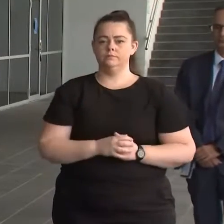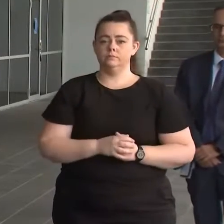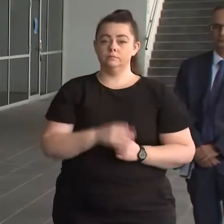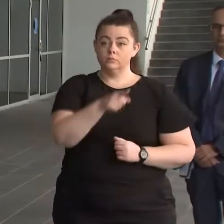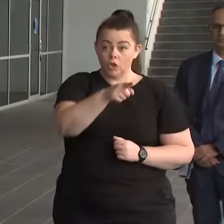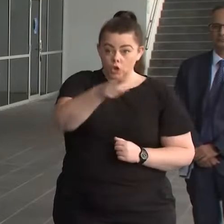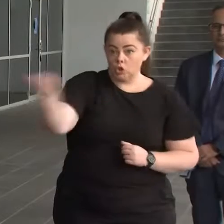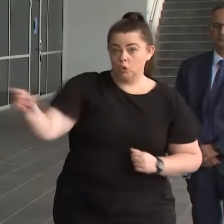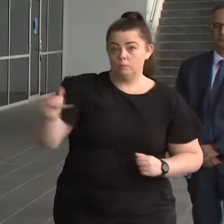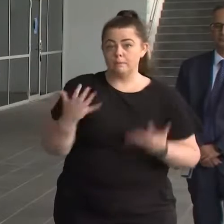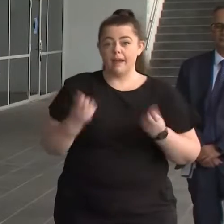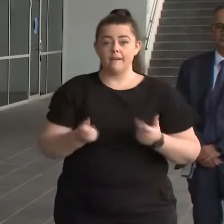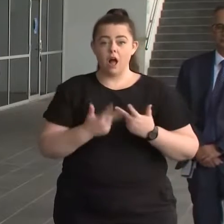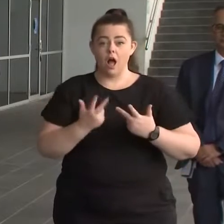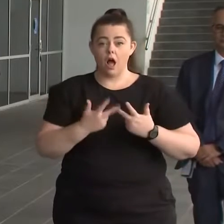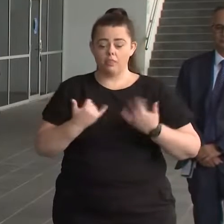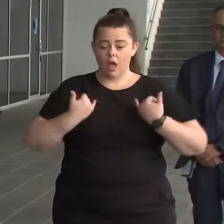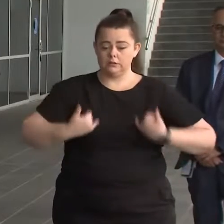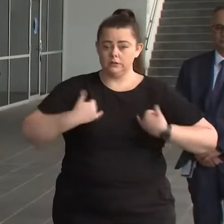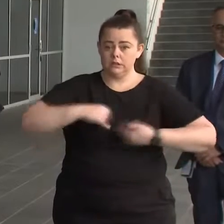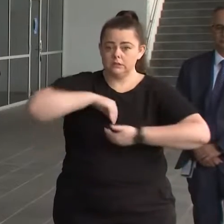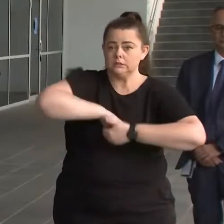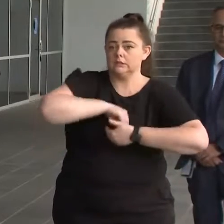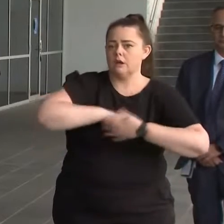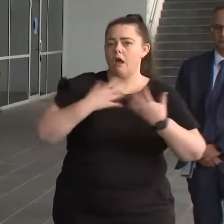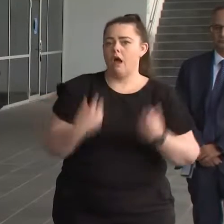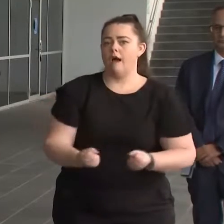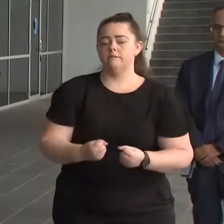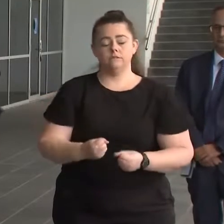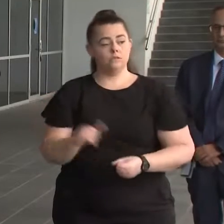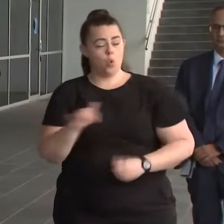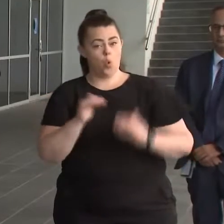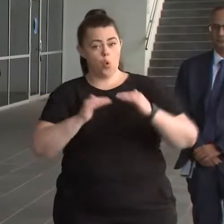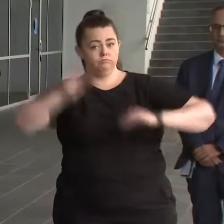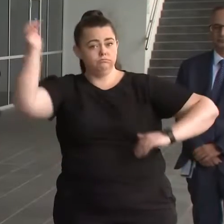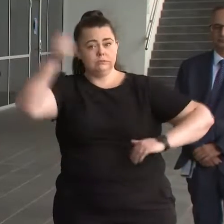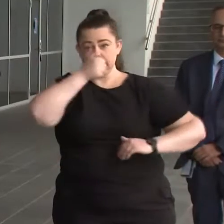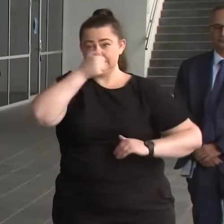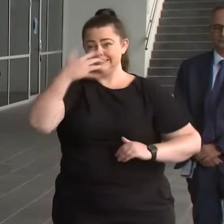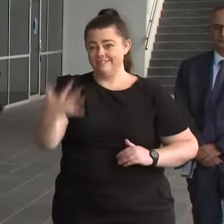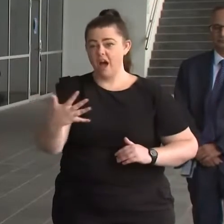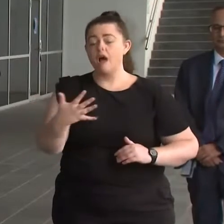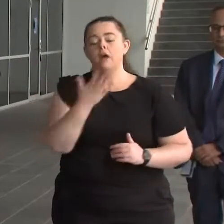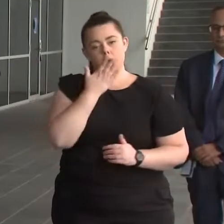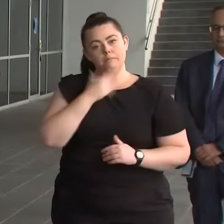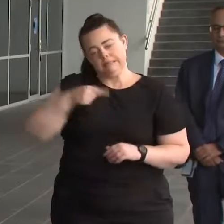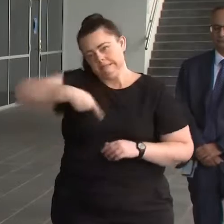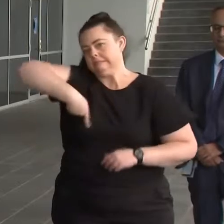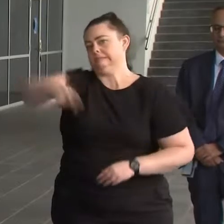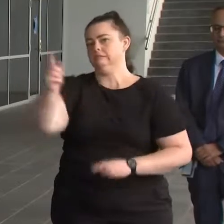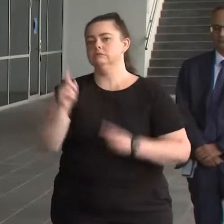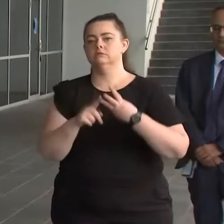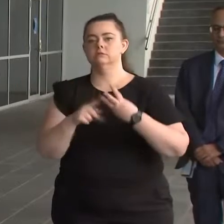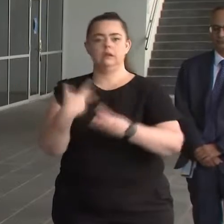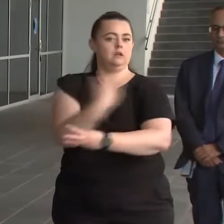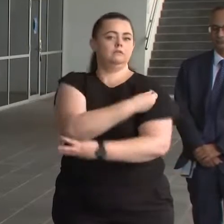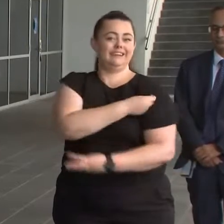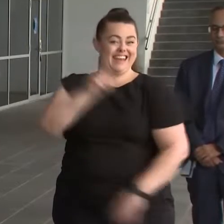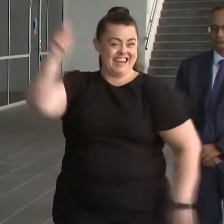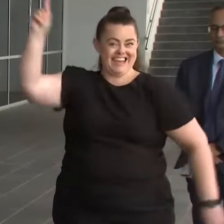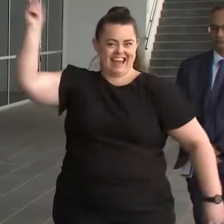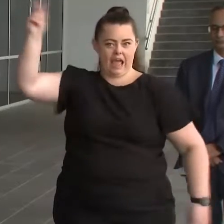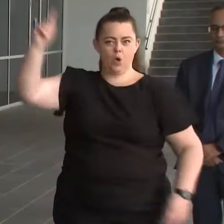underlying health conditions, anyone over 65, get vaccinated now. And all of those people around those